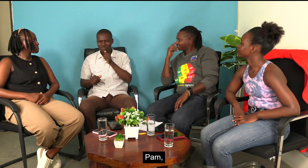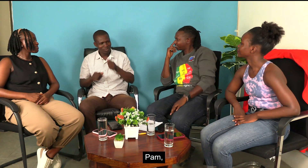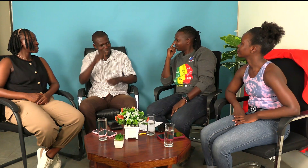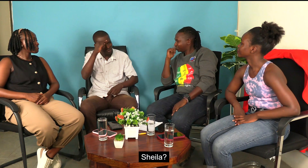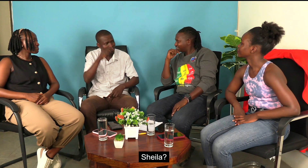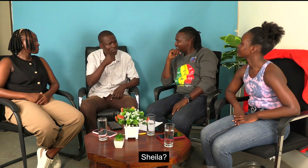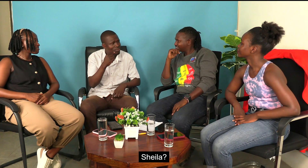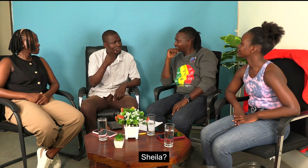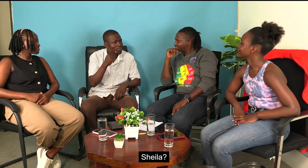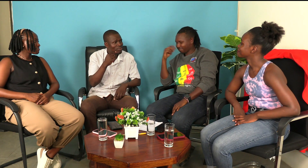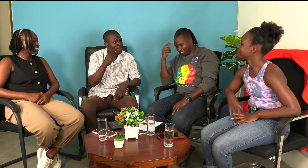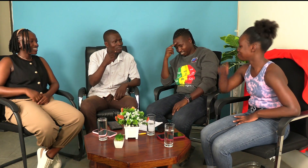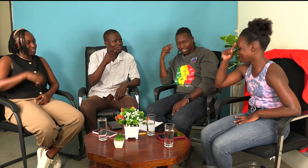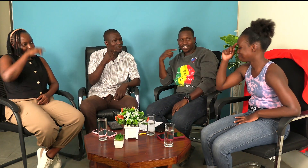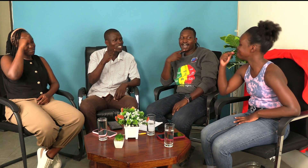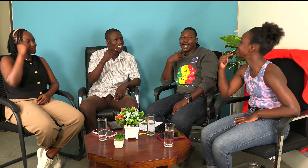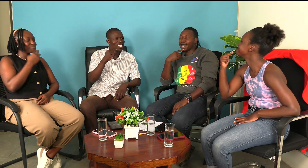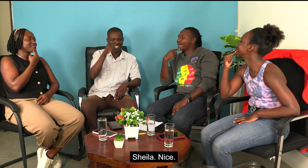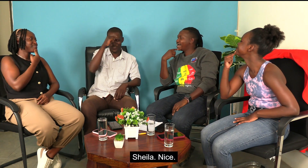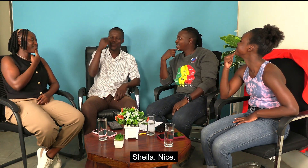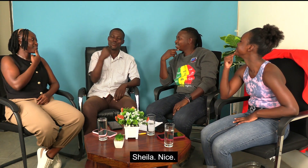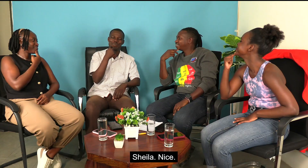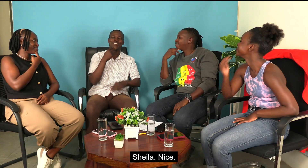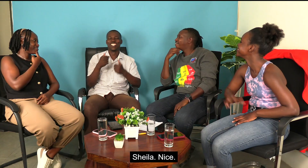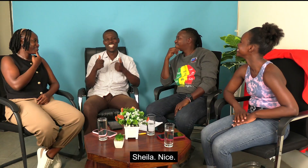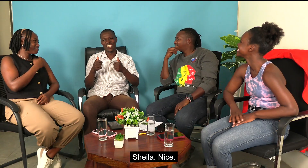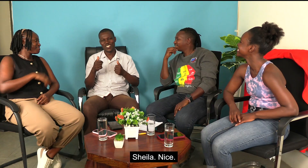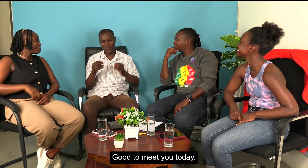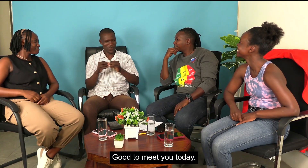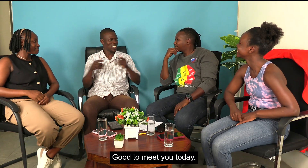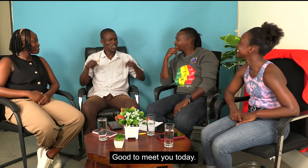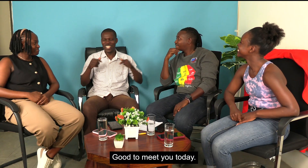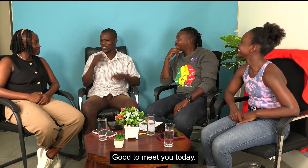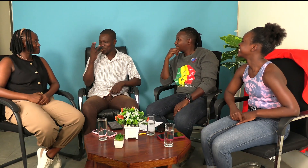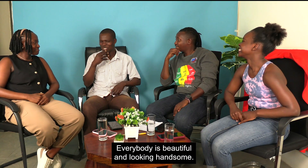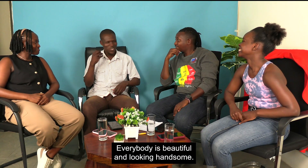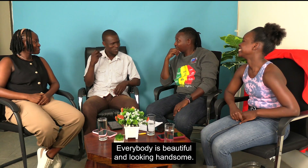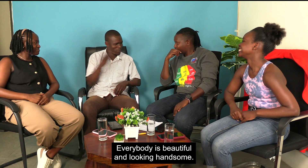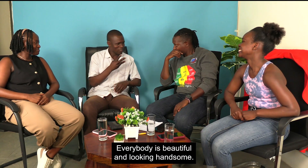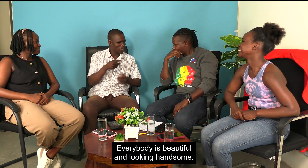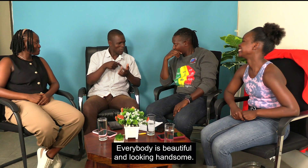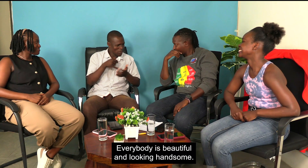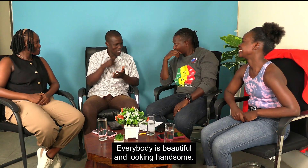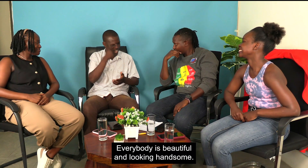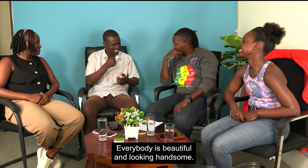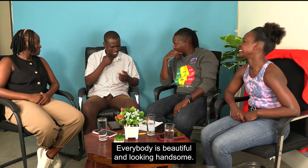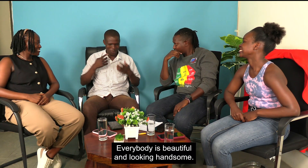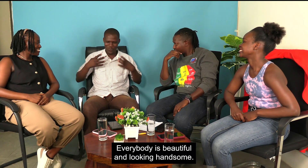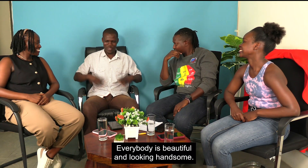Thank you very much, Leakey and Pam. And also, what's your name? Okay, That Sheila. one, that. Yes. I've met you today,